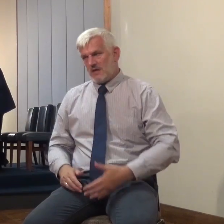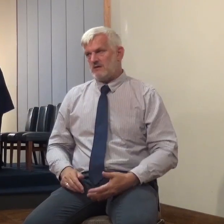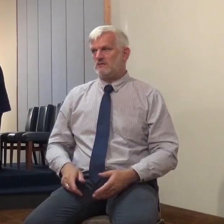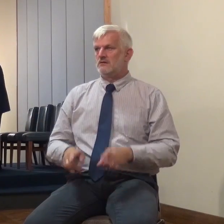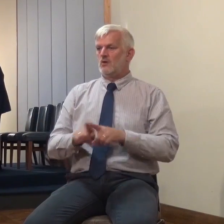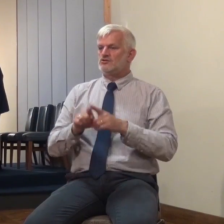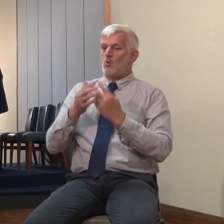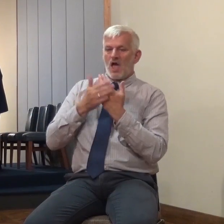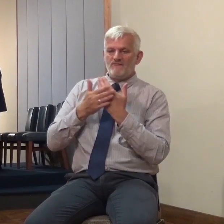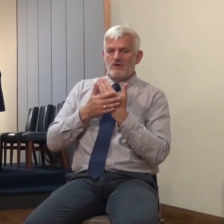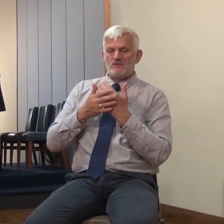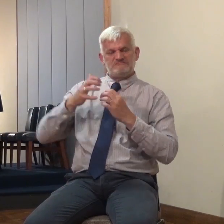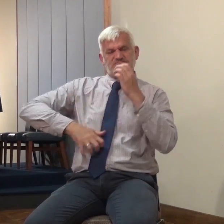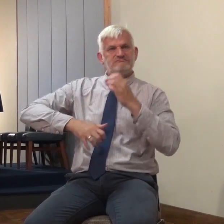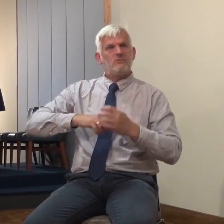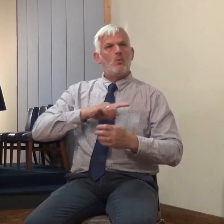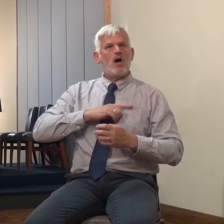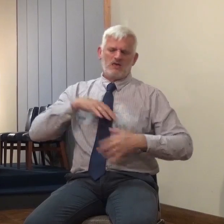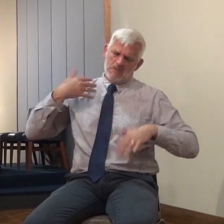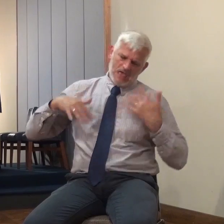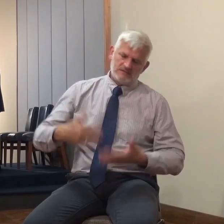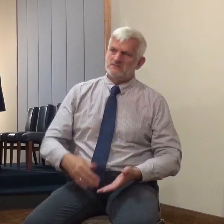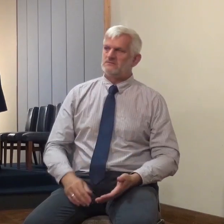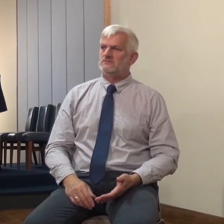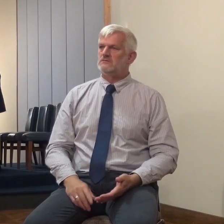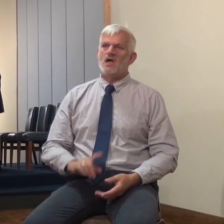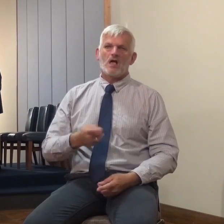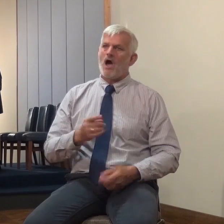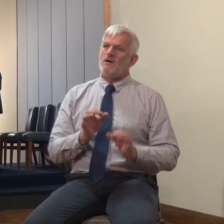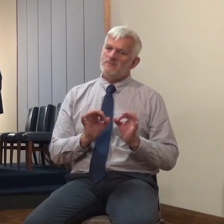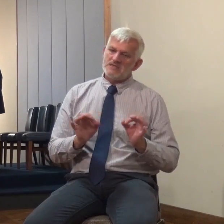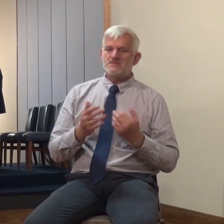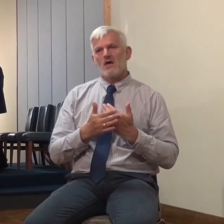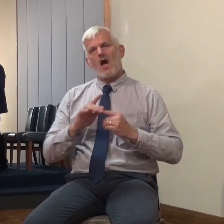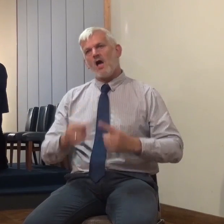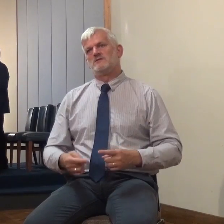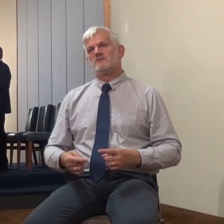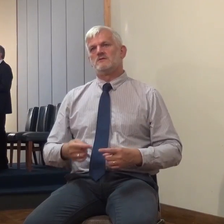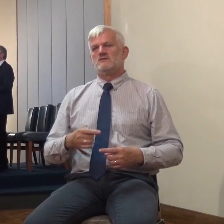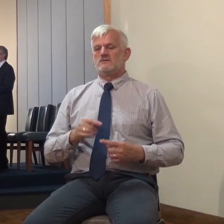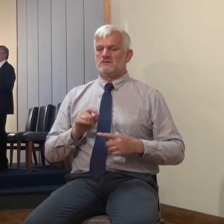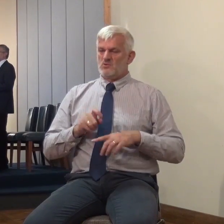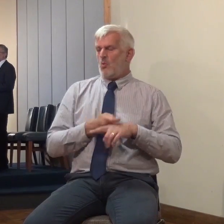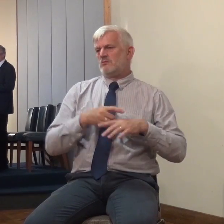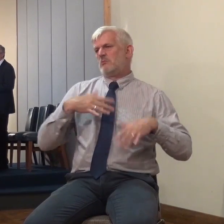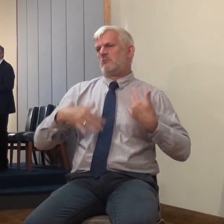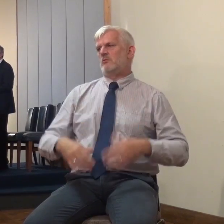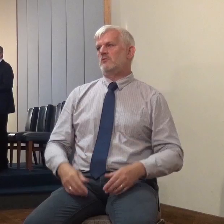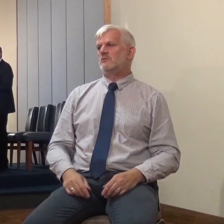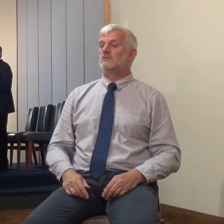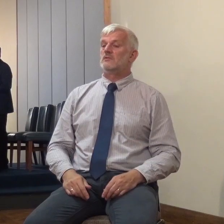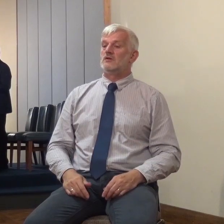Old Testament context and the explicit explanation Paul provides in 2 Corinthians chapter